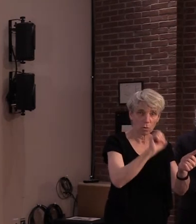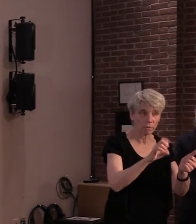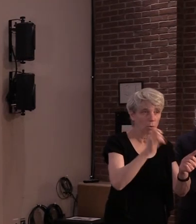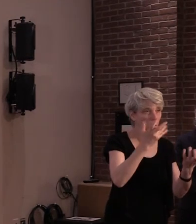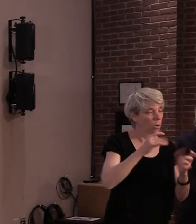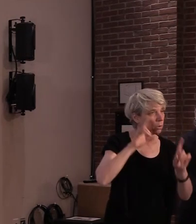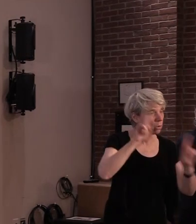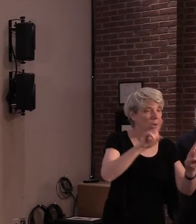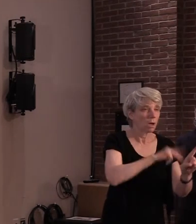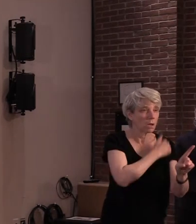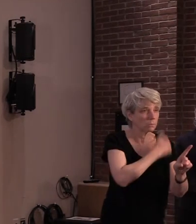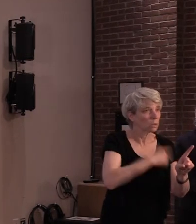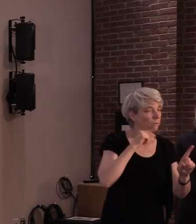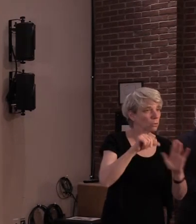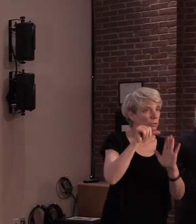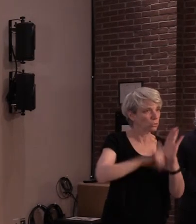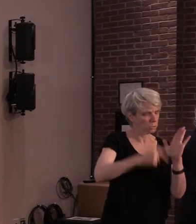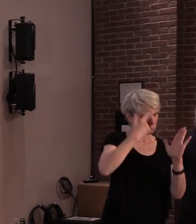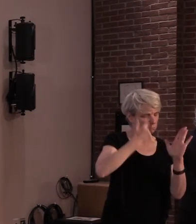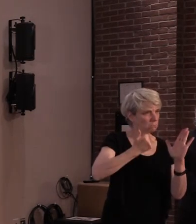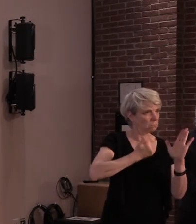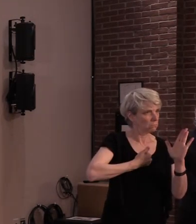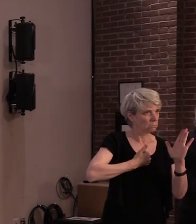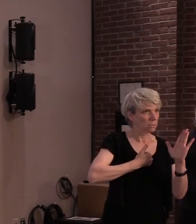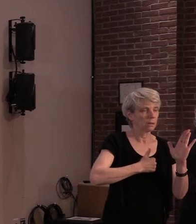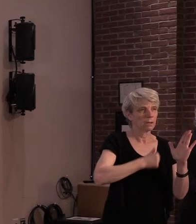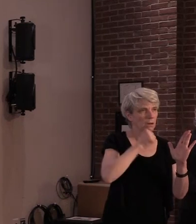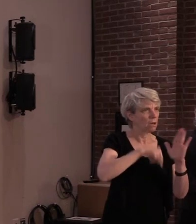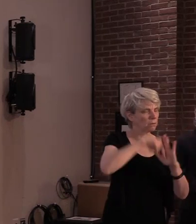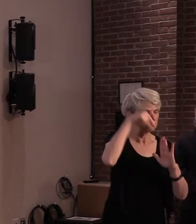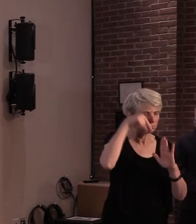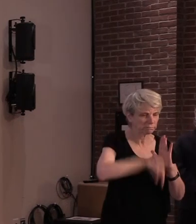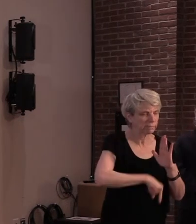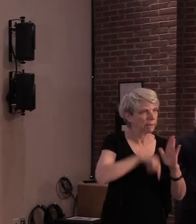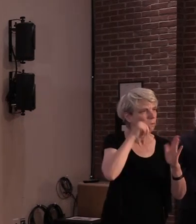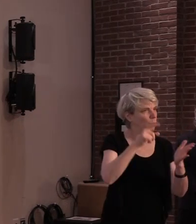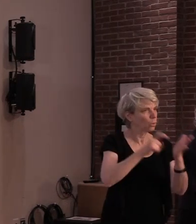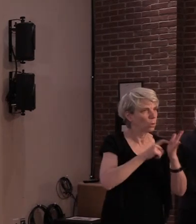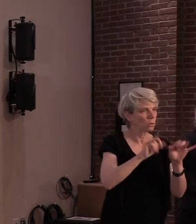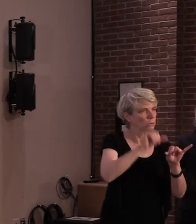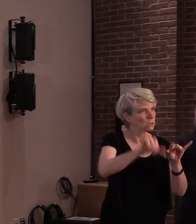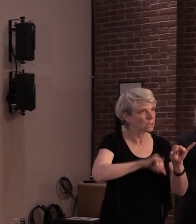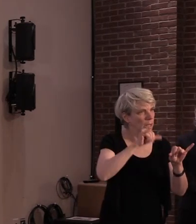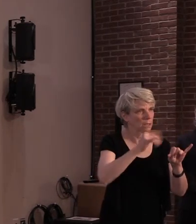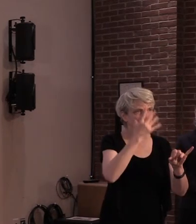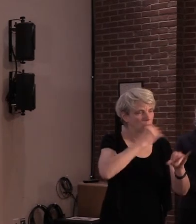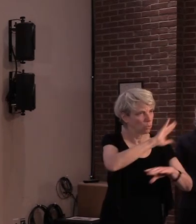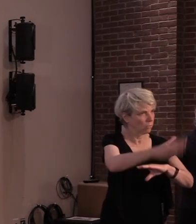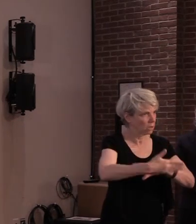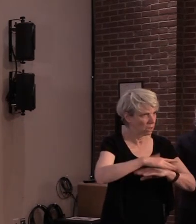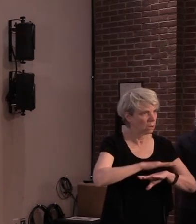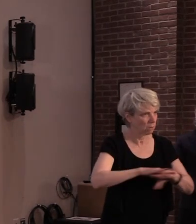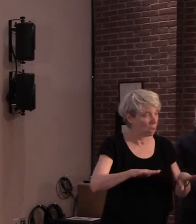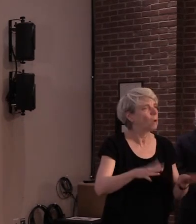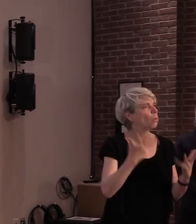elective surgical procedures that do not require or impact the inpatient hospital setting.